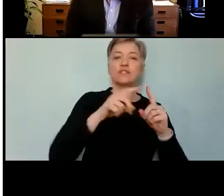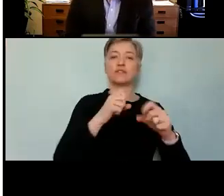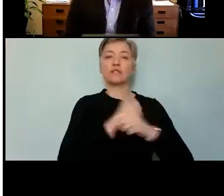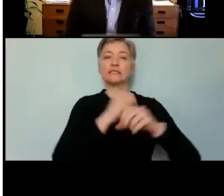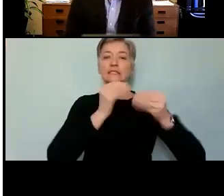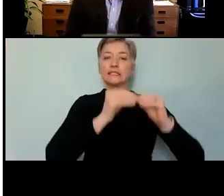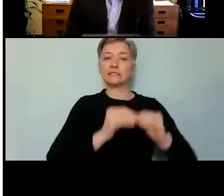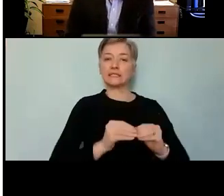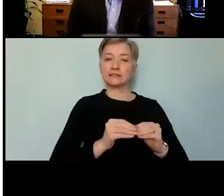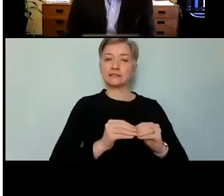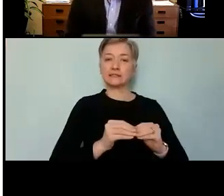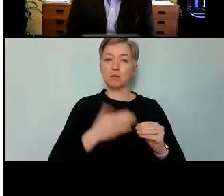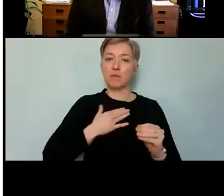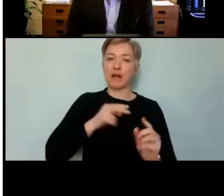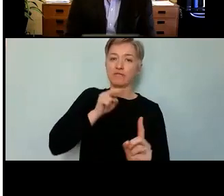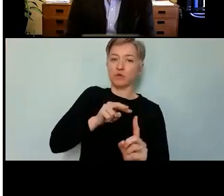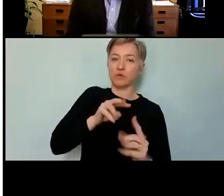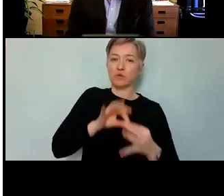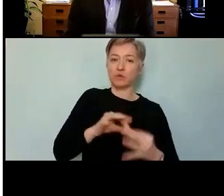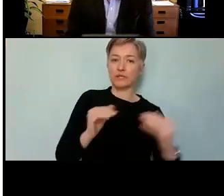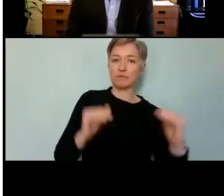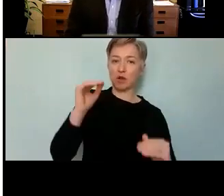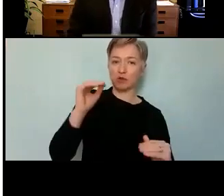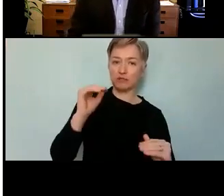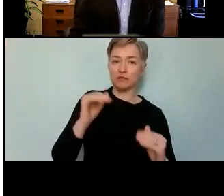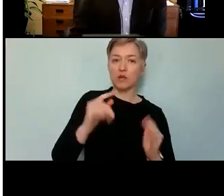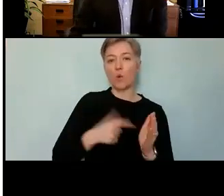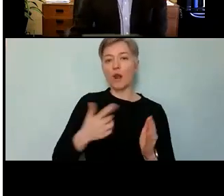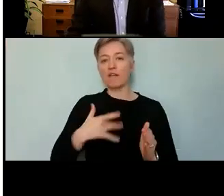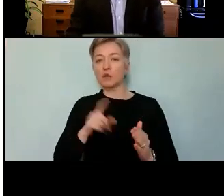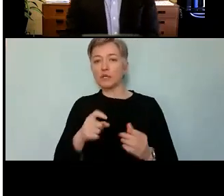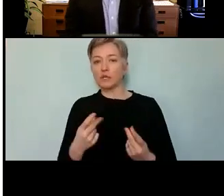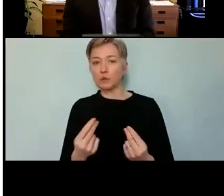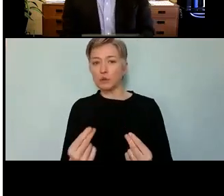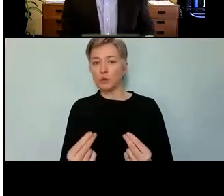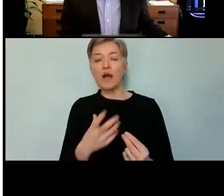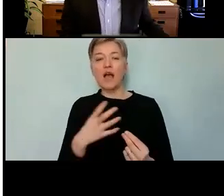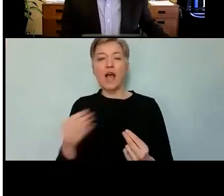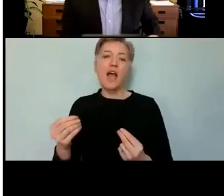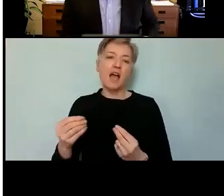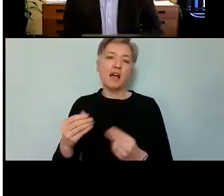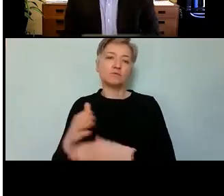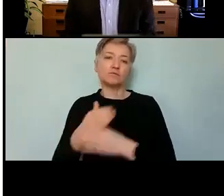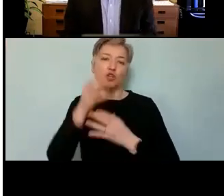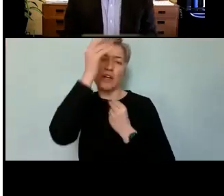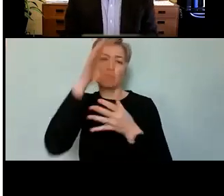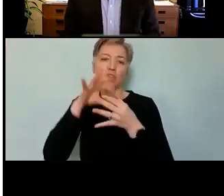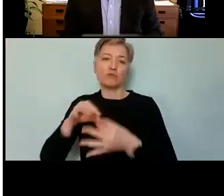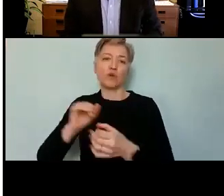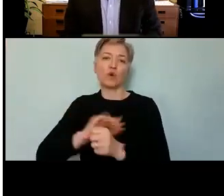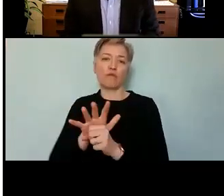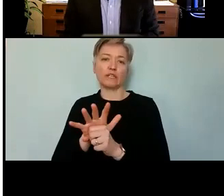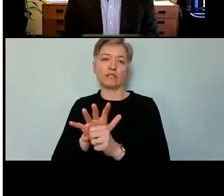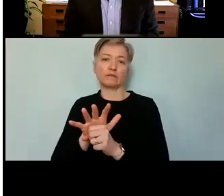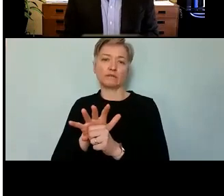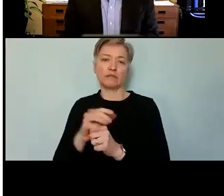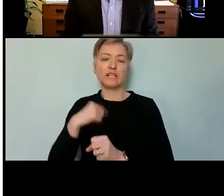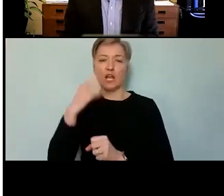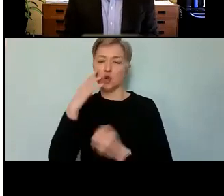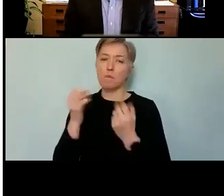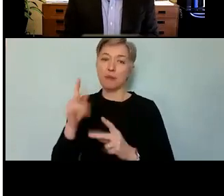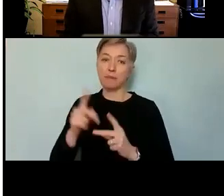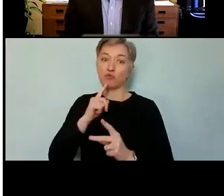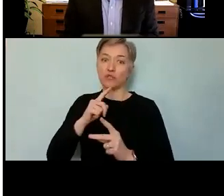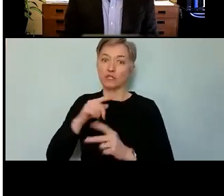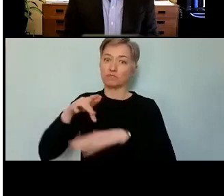disparities, where I think we need to go, and share a little bit about where we are with COVID, because I know that's a topic that's top of mind for many people.